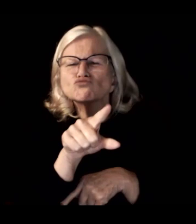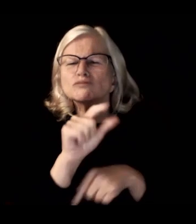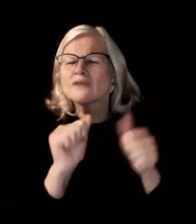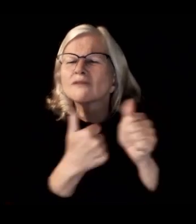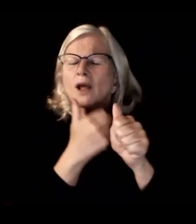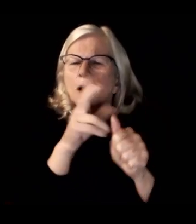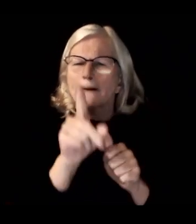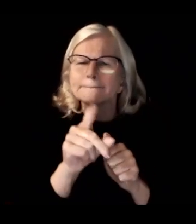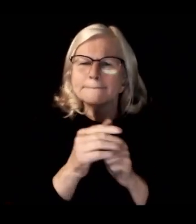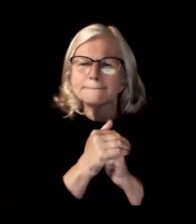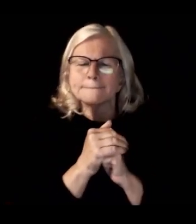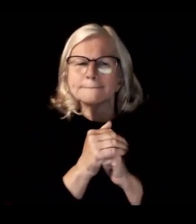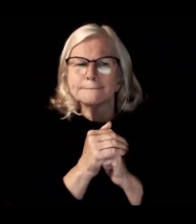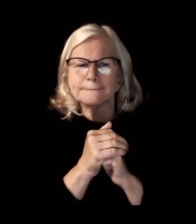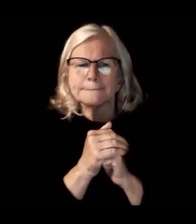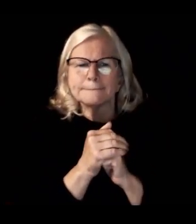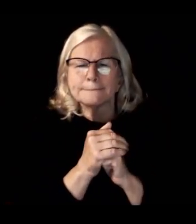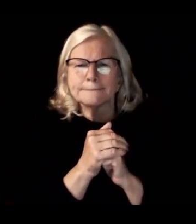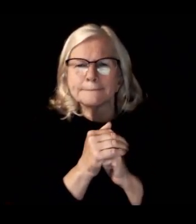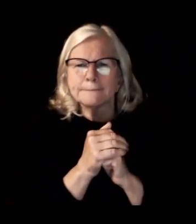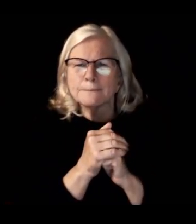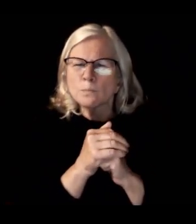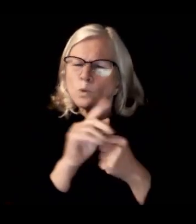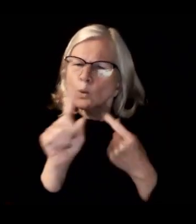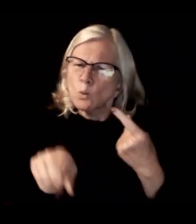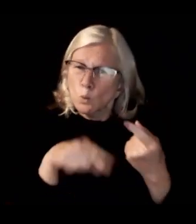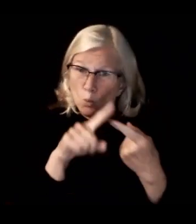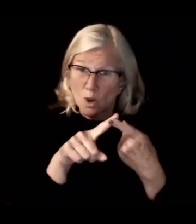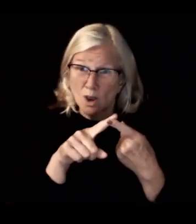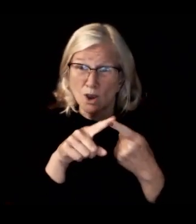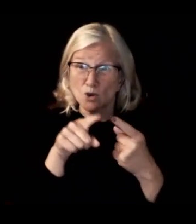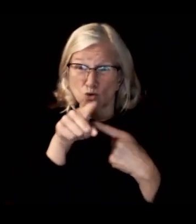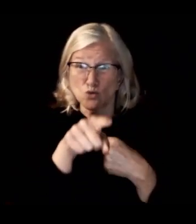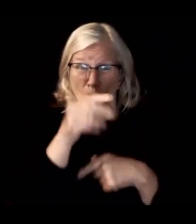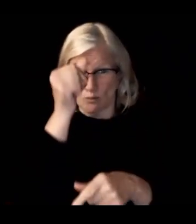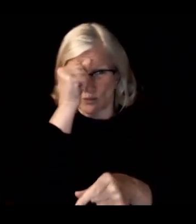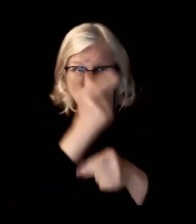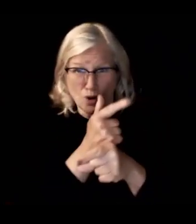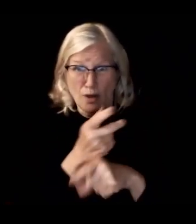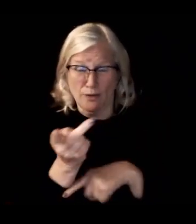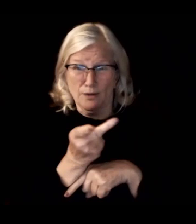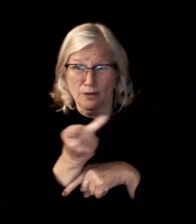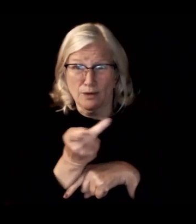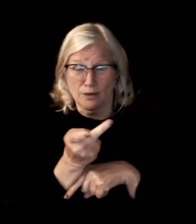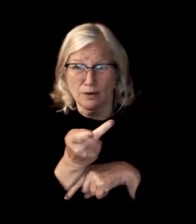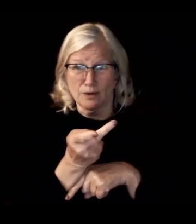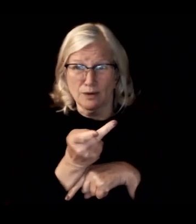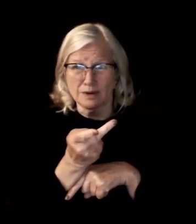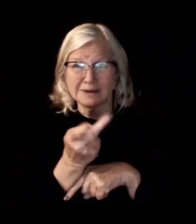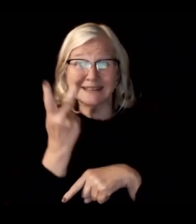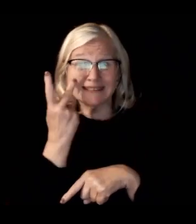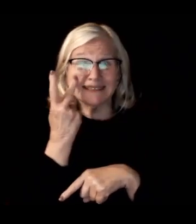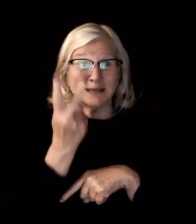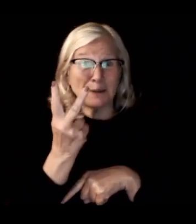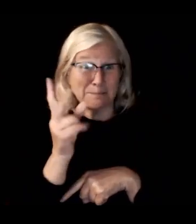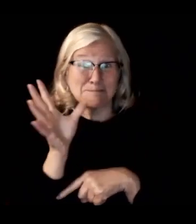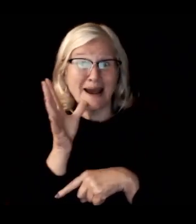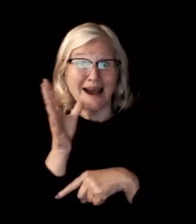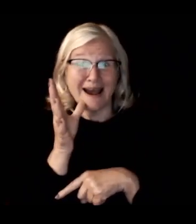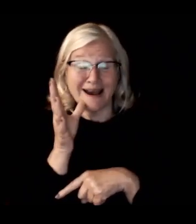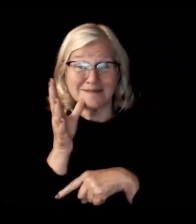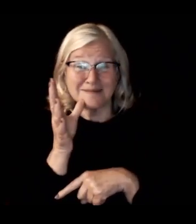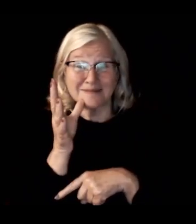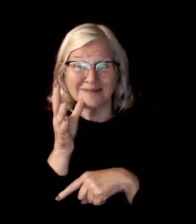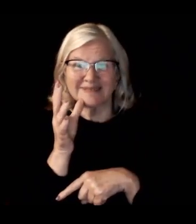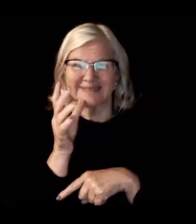So when were you and your brother Greg able to see your mother as essential caregivers? We